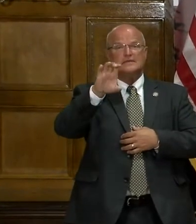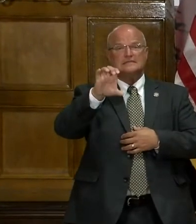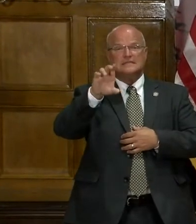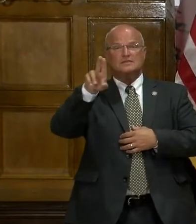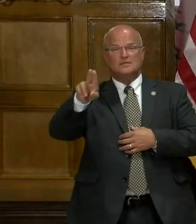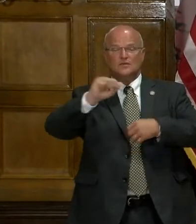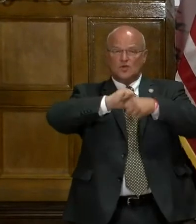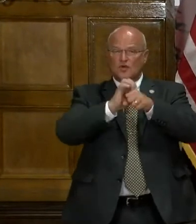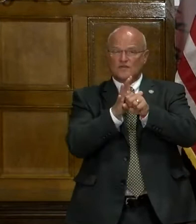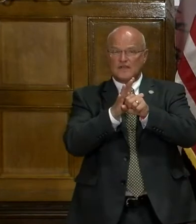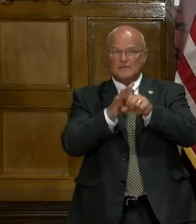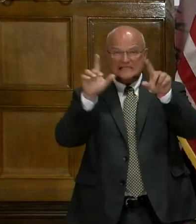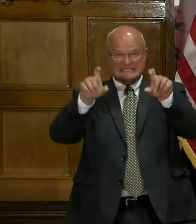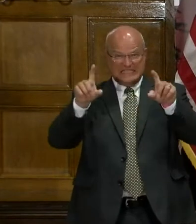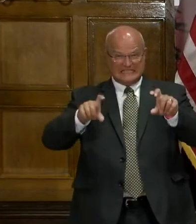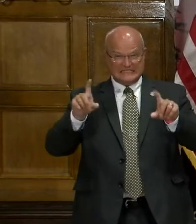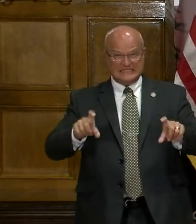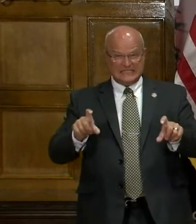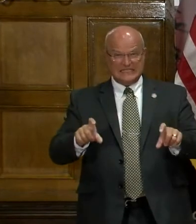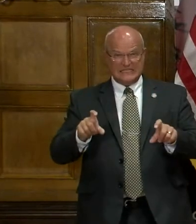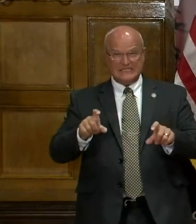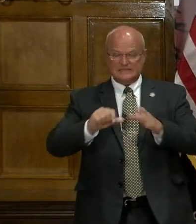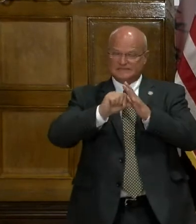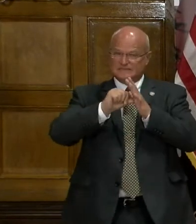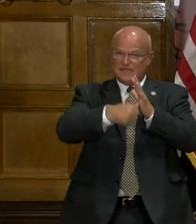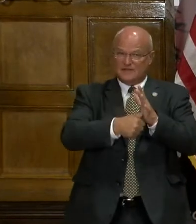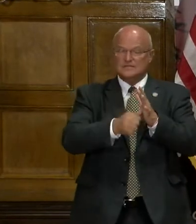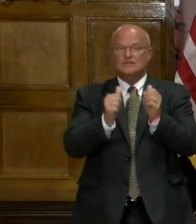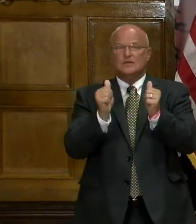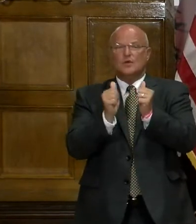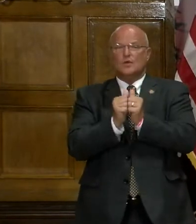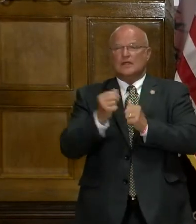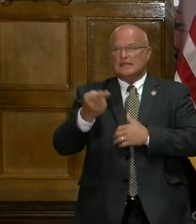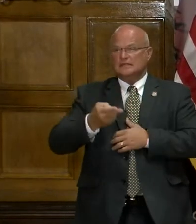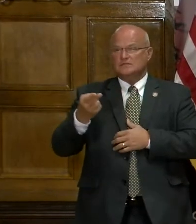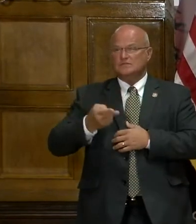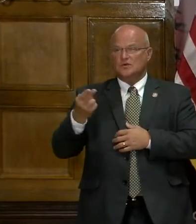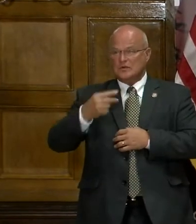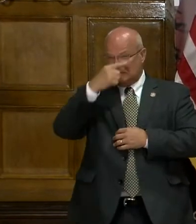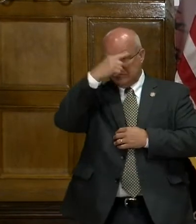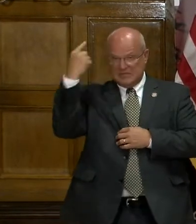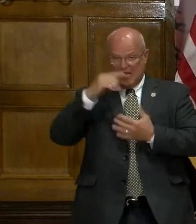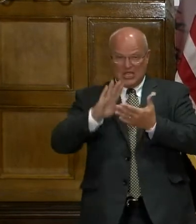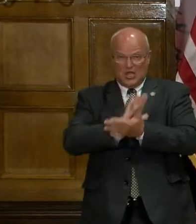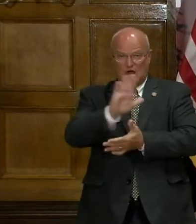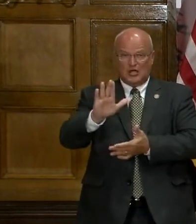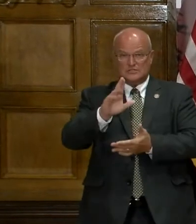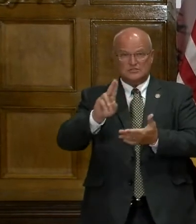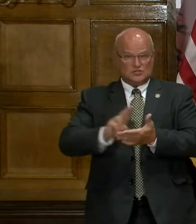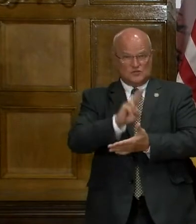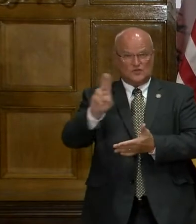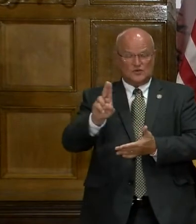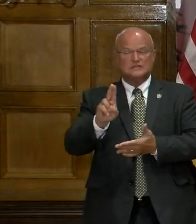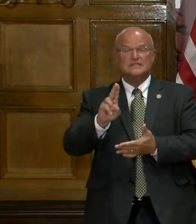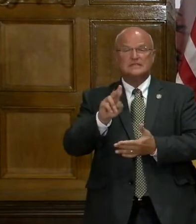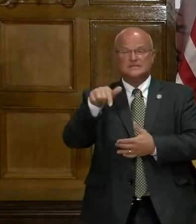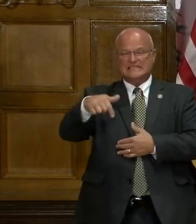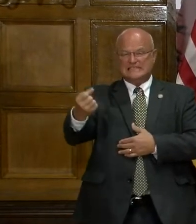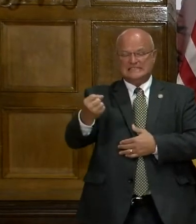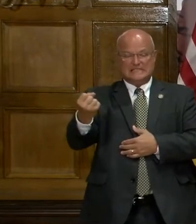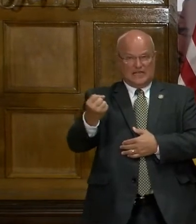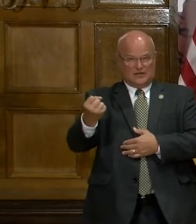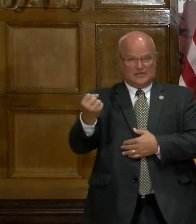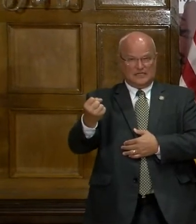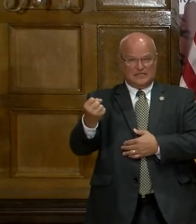HBCU COVID-19 testing, emphasis in our historically black colleges and universities. This Saturday will